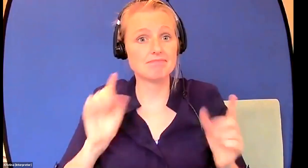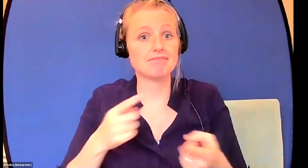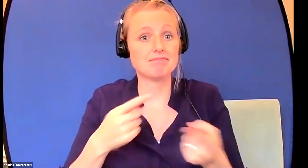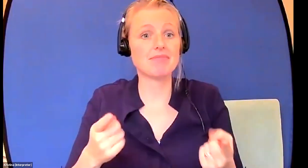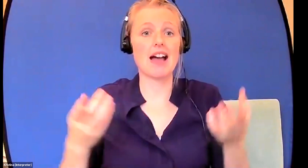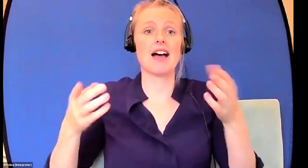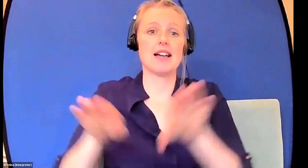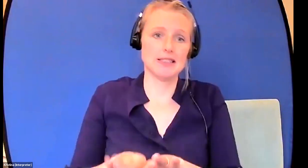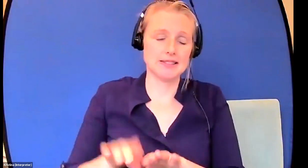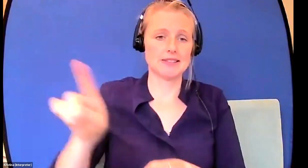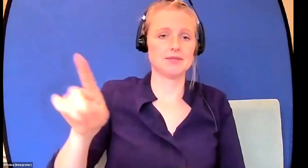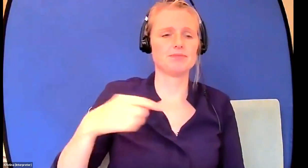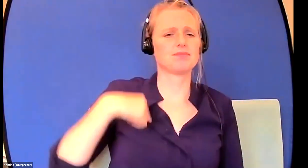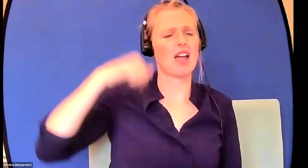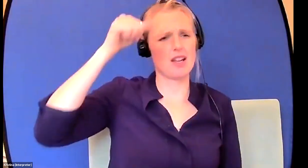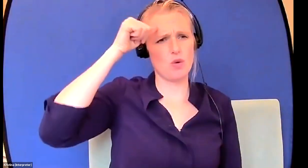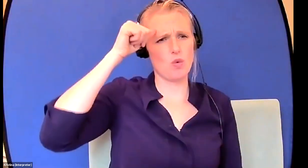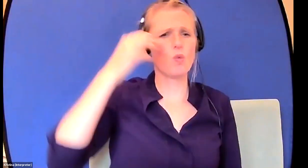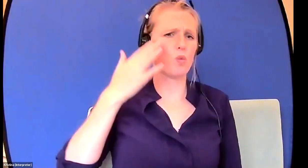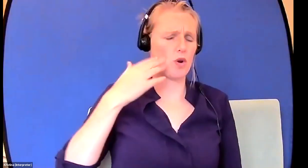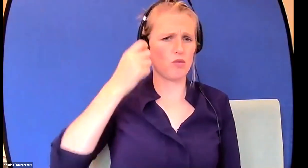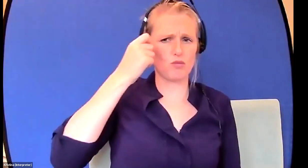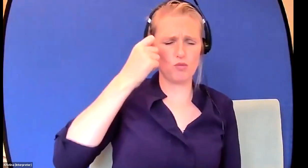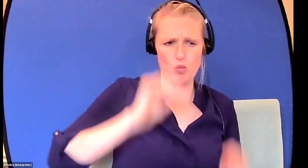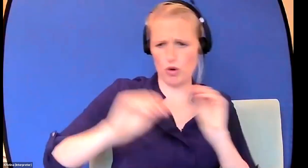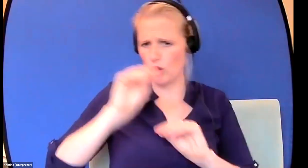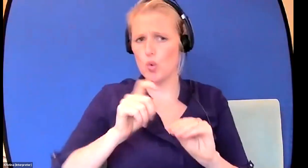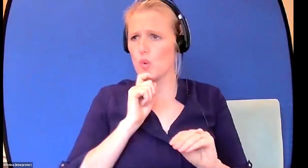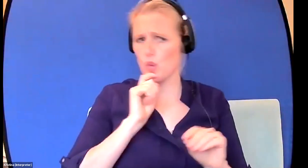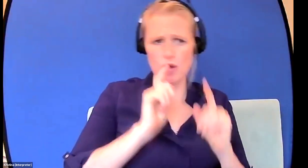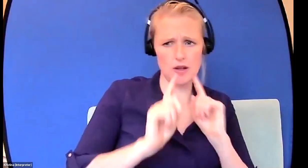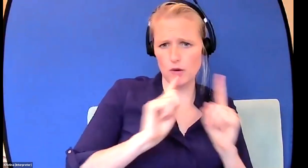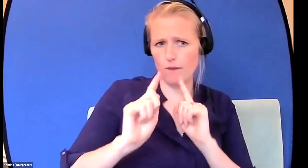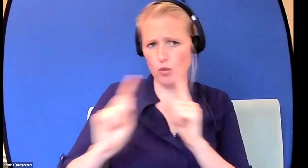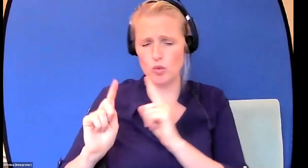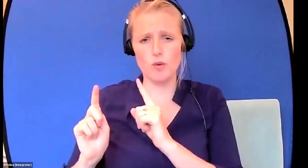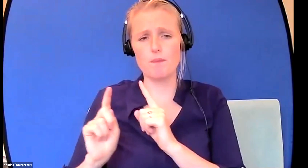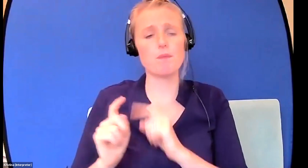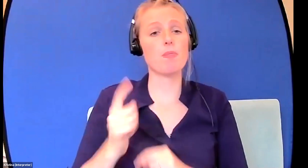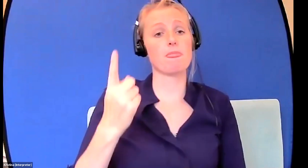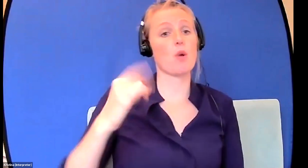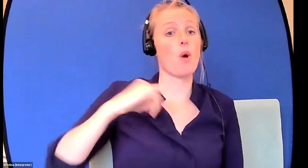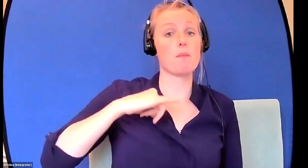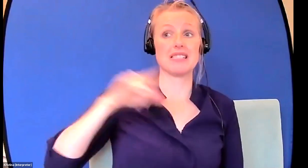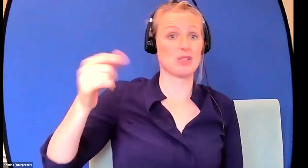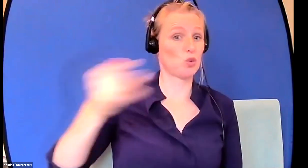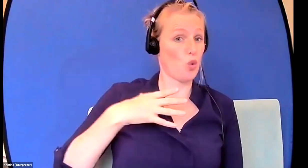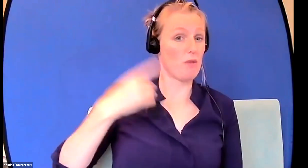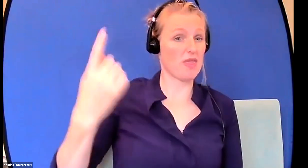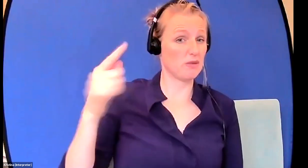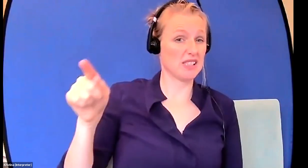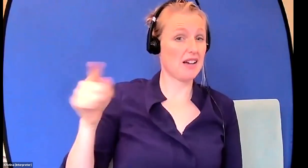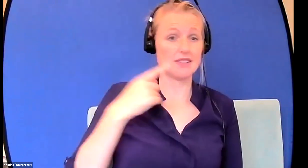know once I did figure out who I was going to interview, one of the businesses before I completed the interview told me that